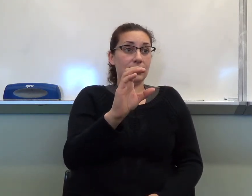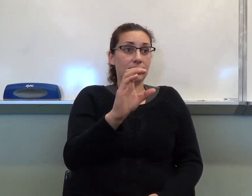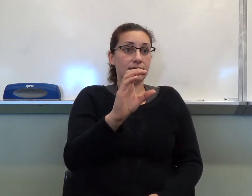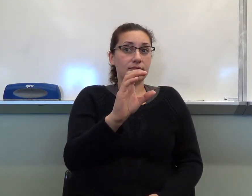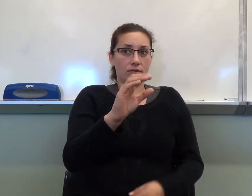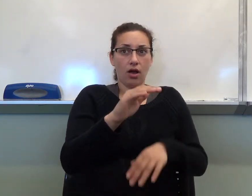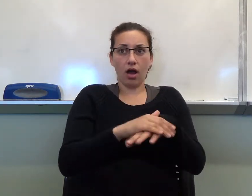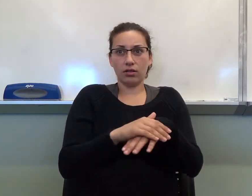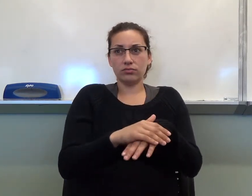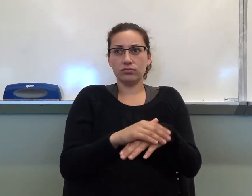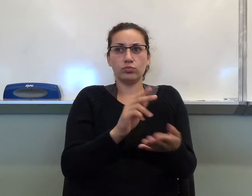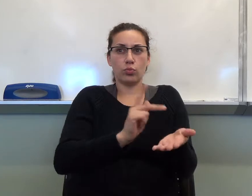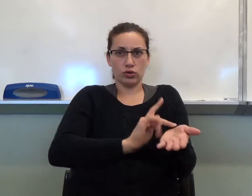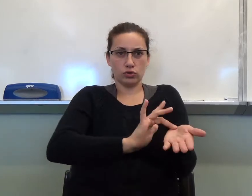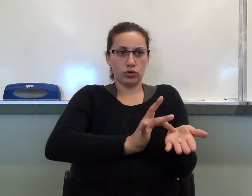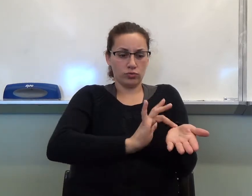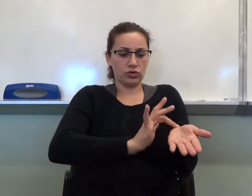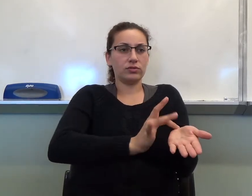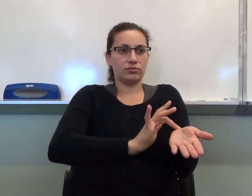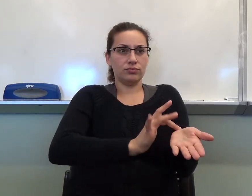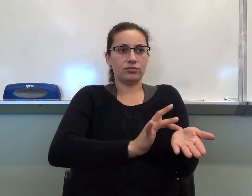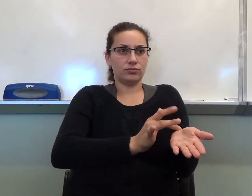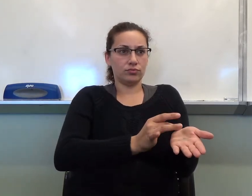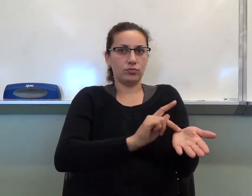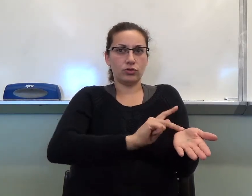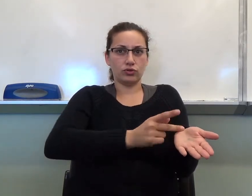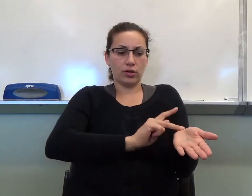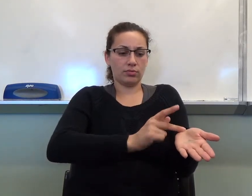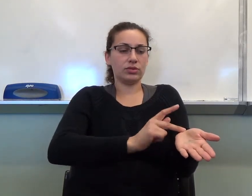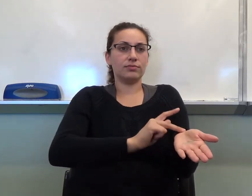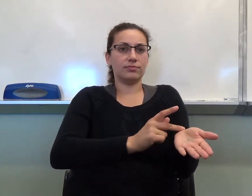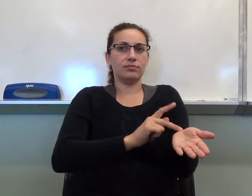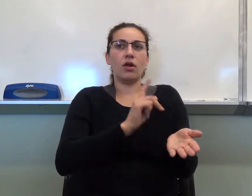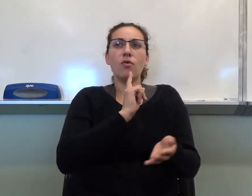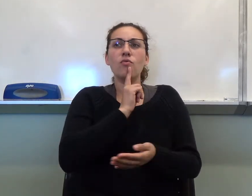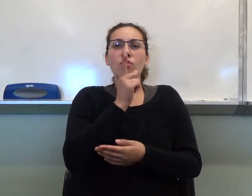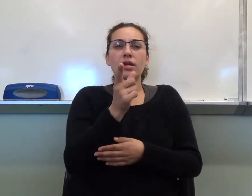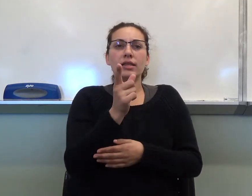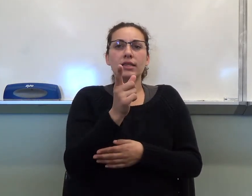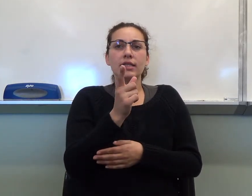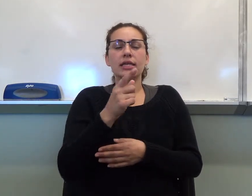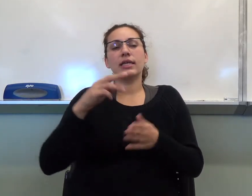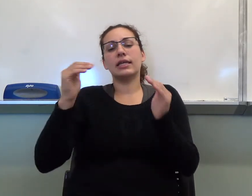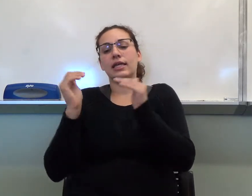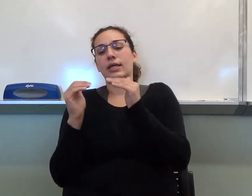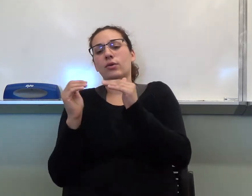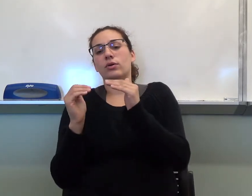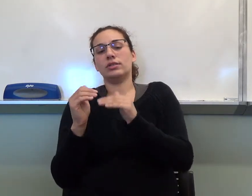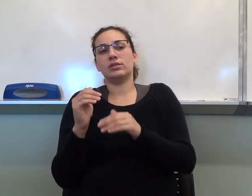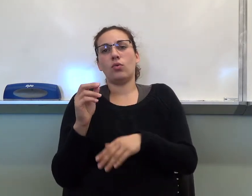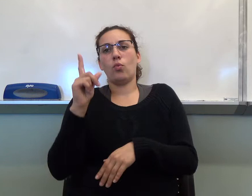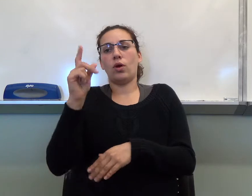from a doctor, see so many cc's, is really a milliliter. It's 1,000th of a liter. It's rather